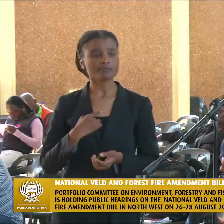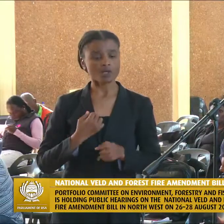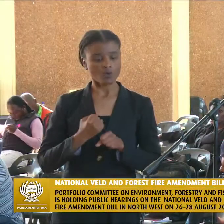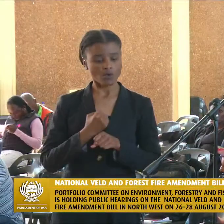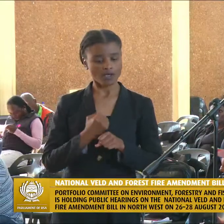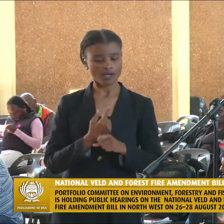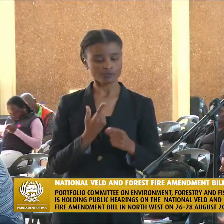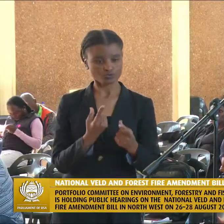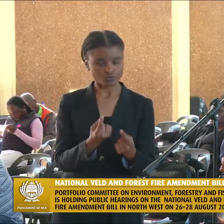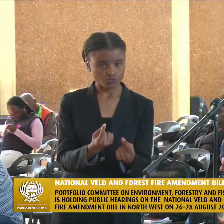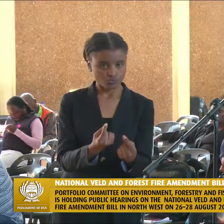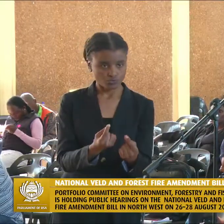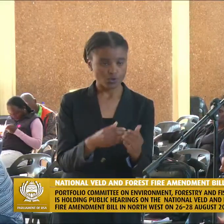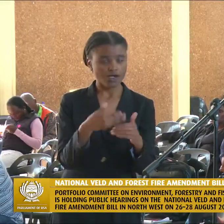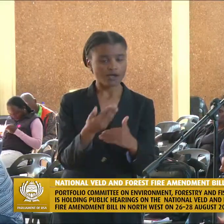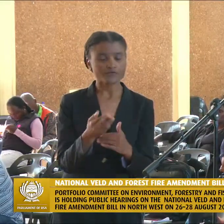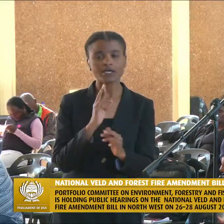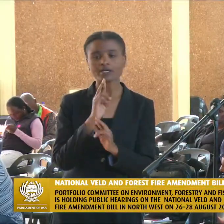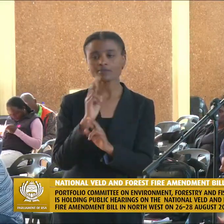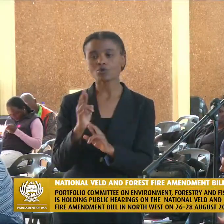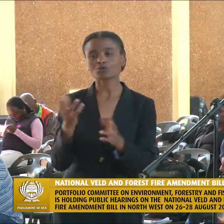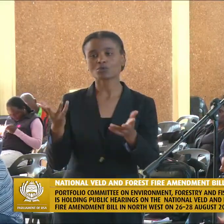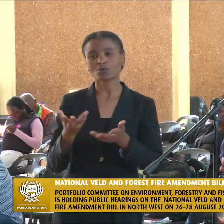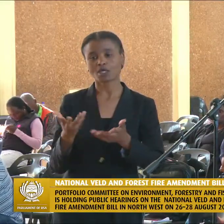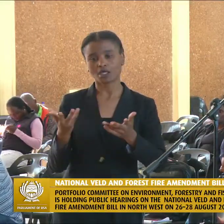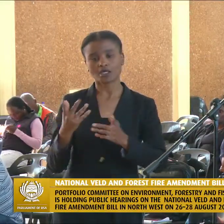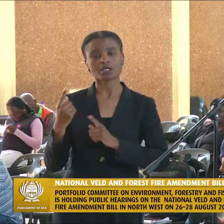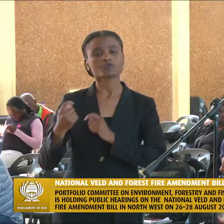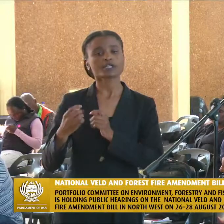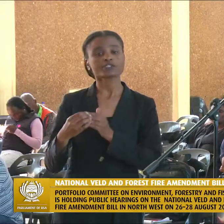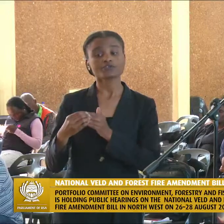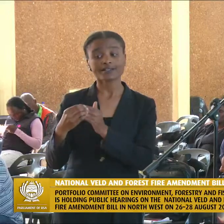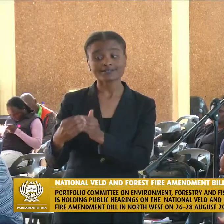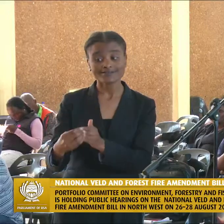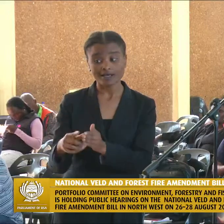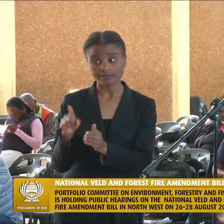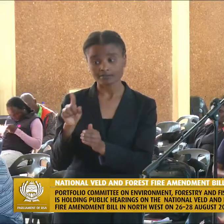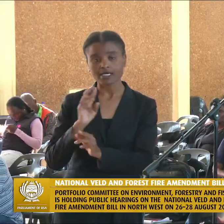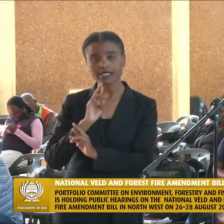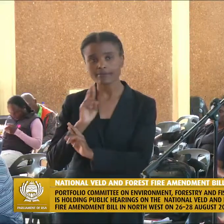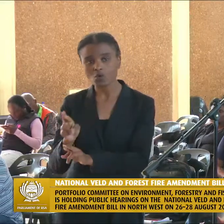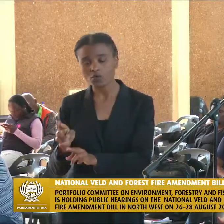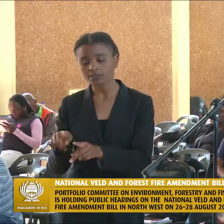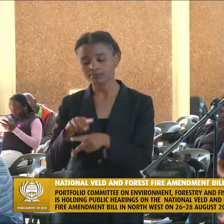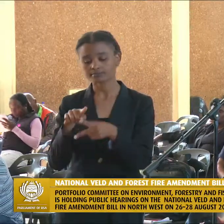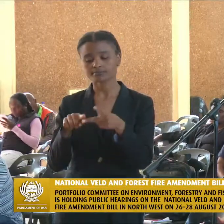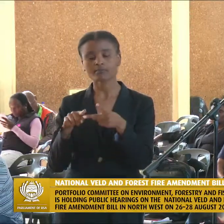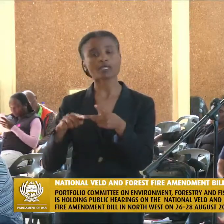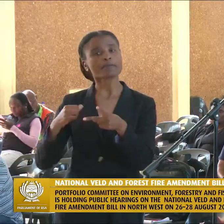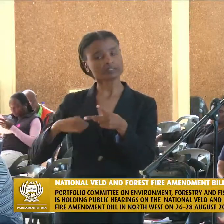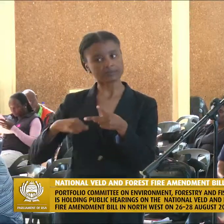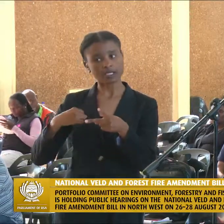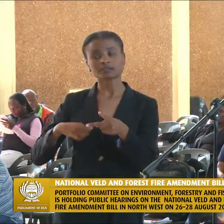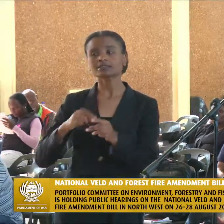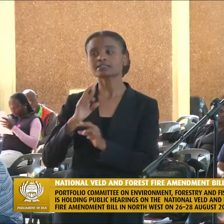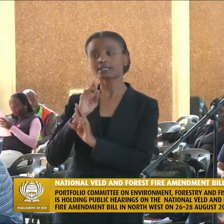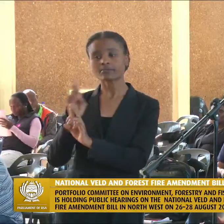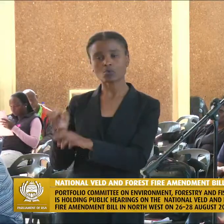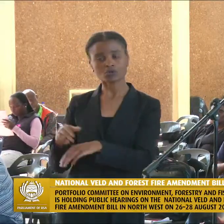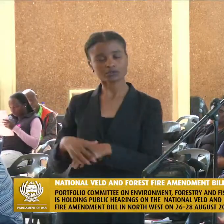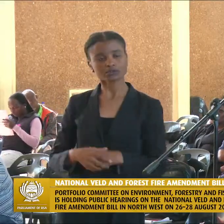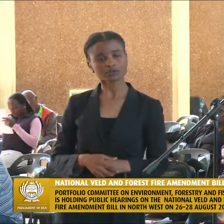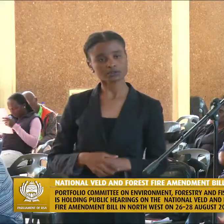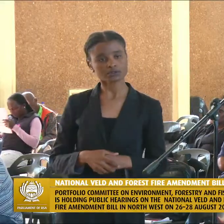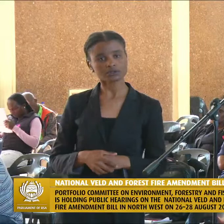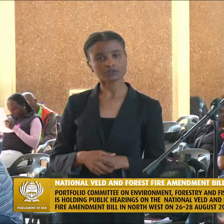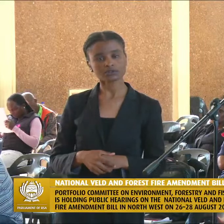i'm reporting more traditional leaders as well as a municipality but whatever some will